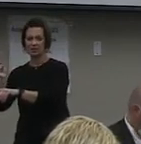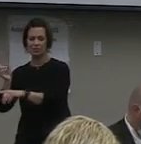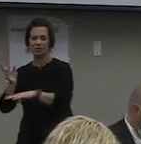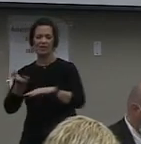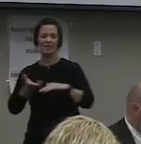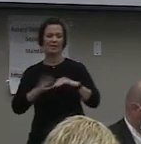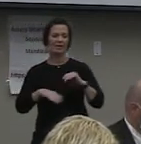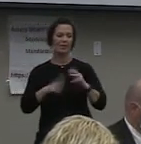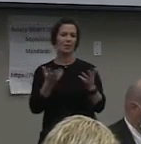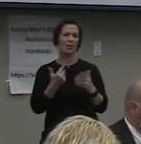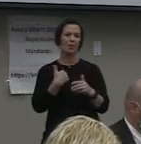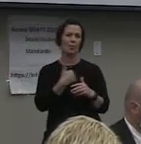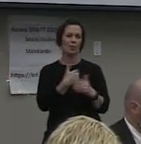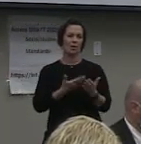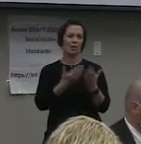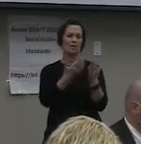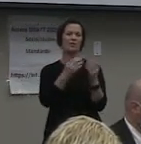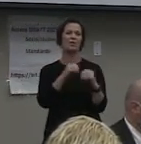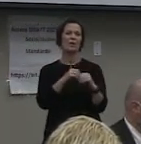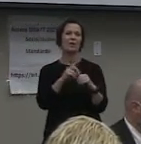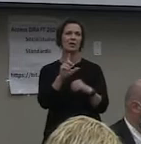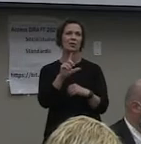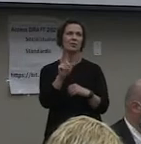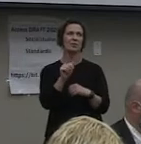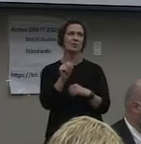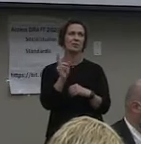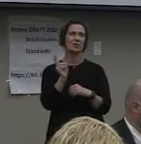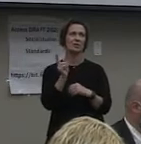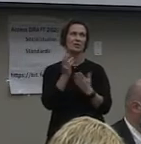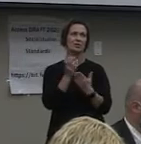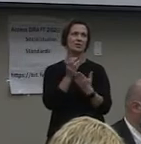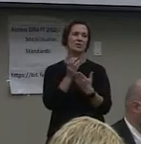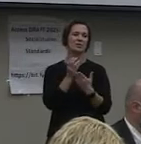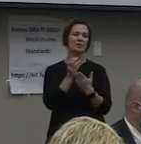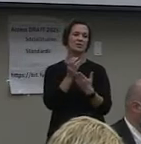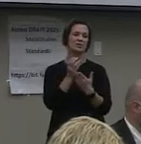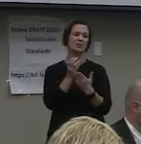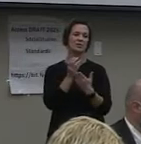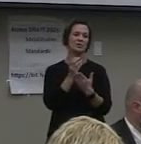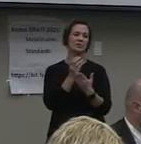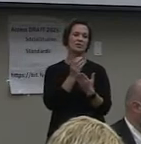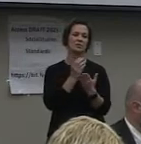to be of what we offer in our Louisiana history course.